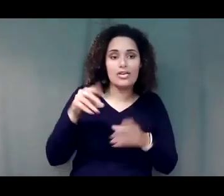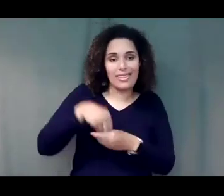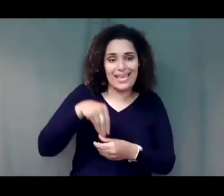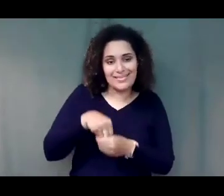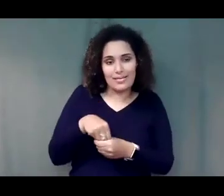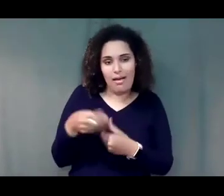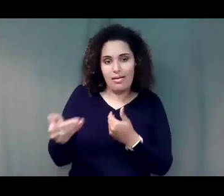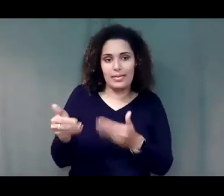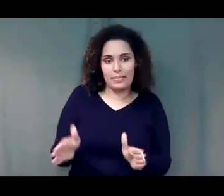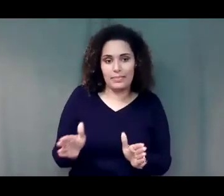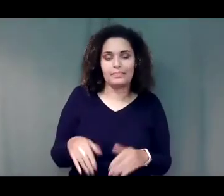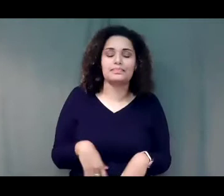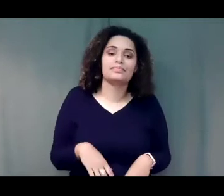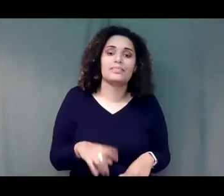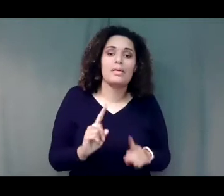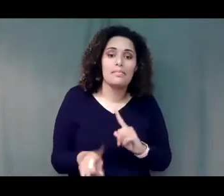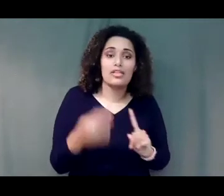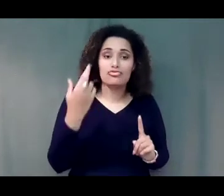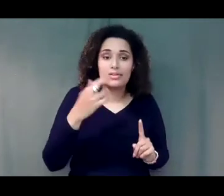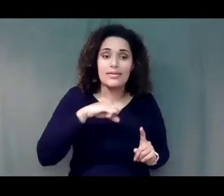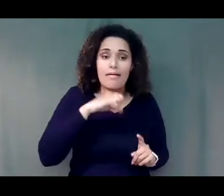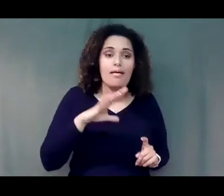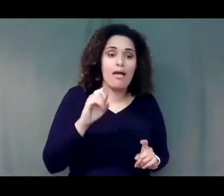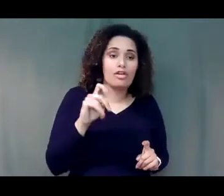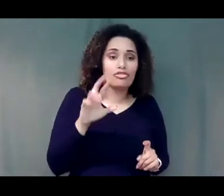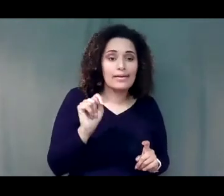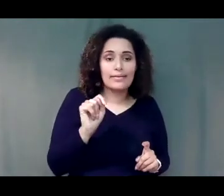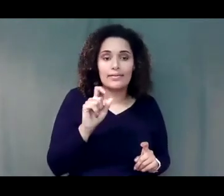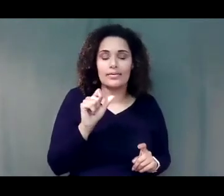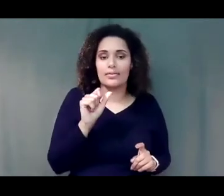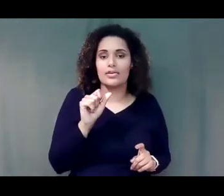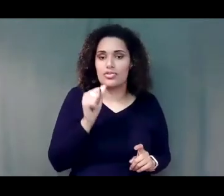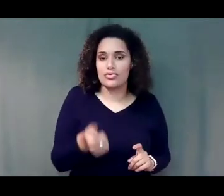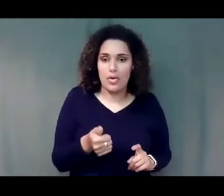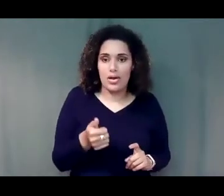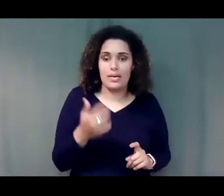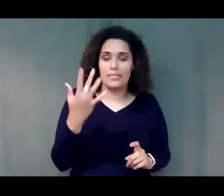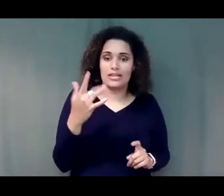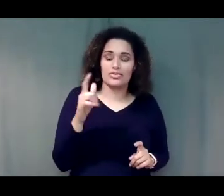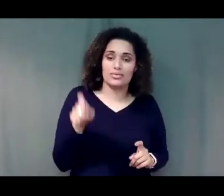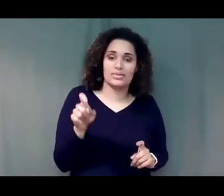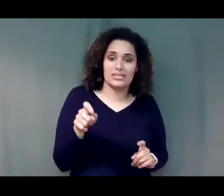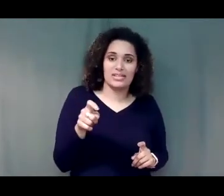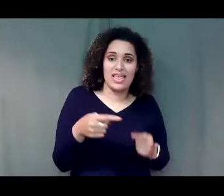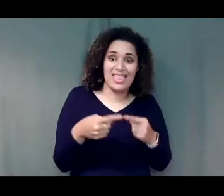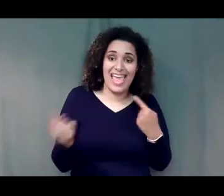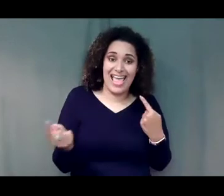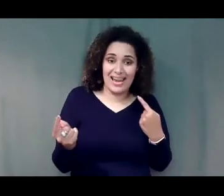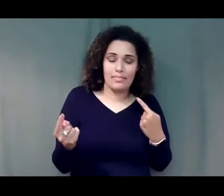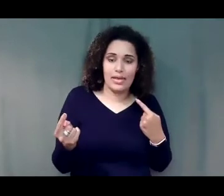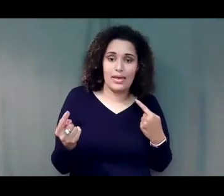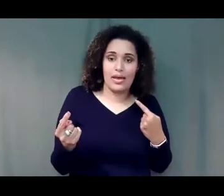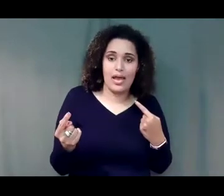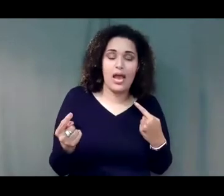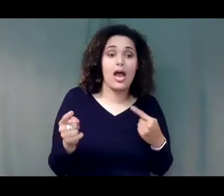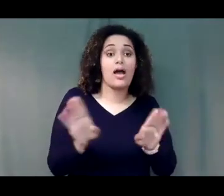say, concrete is because you need that, because the enemy of a straw bale wall is water.